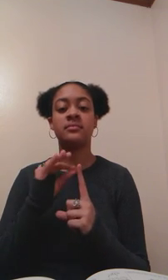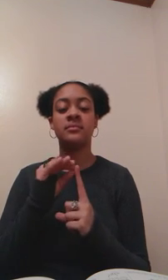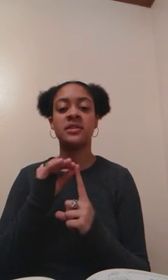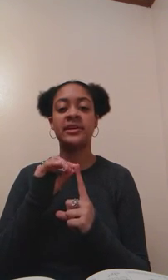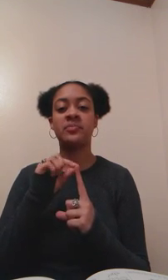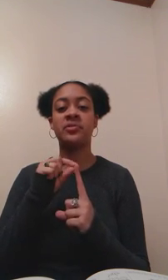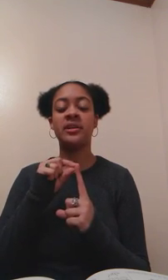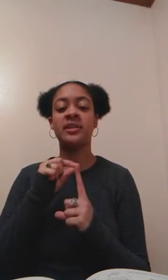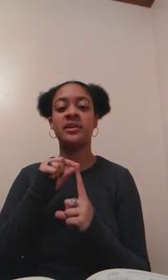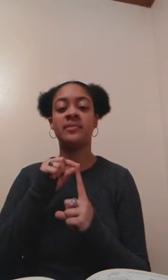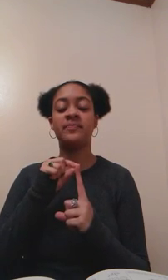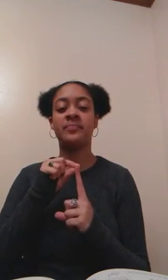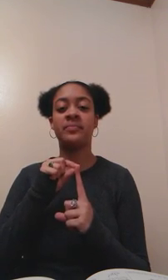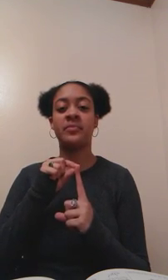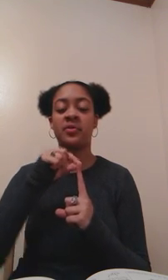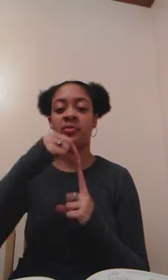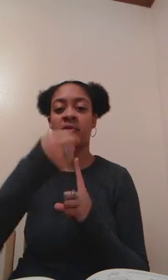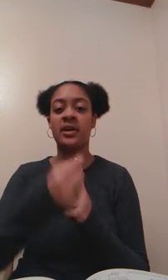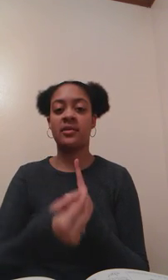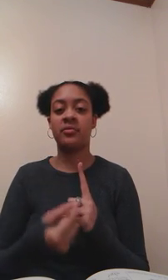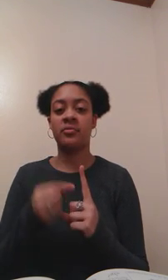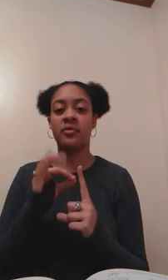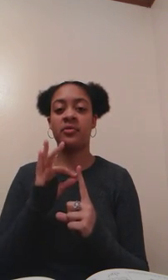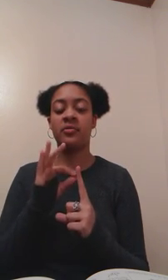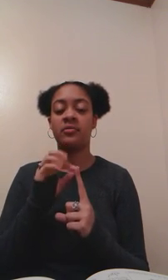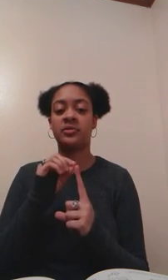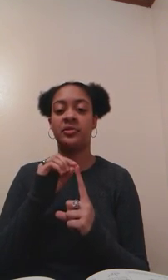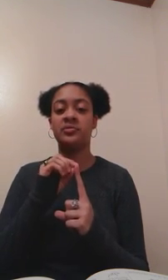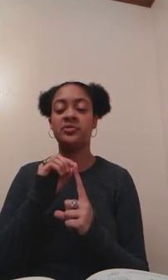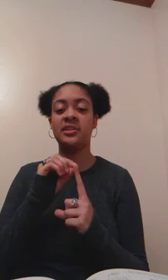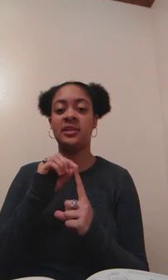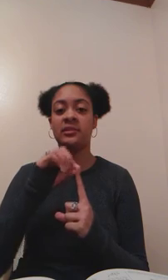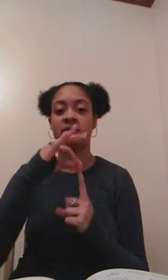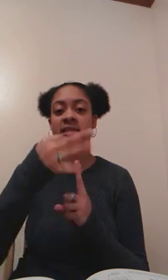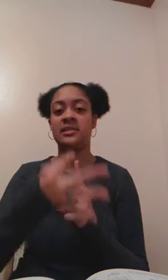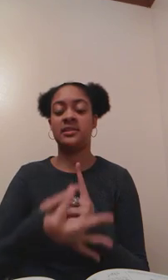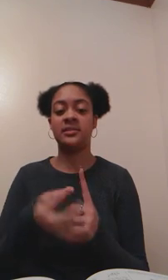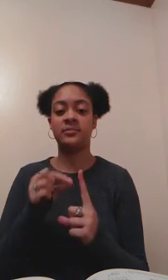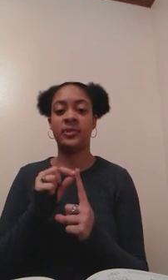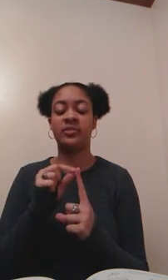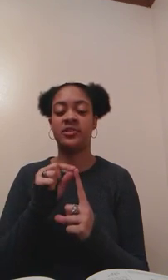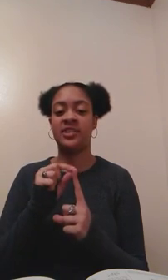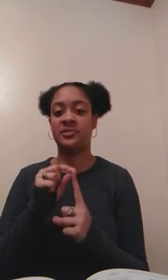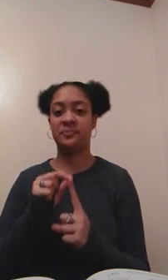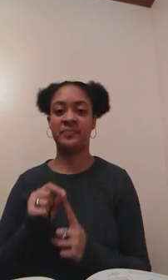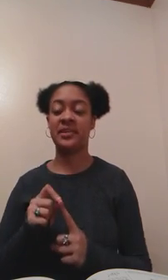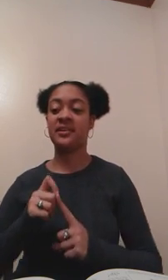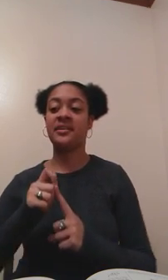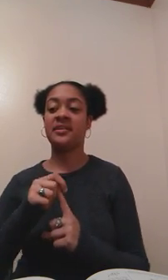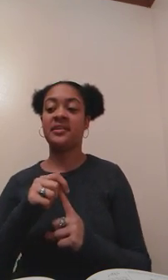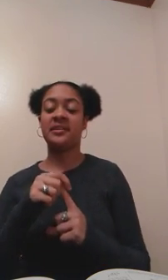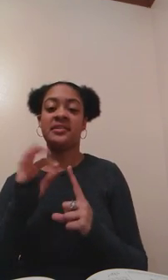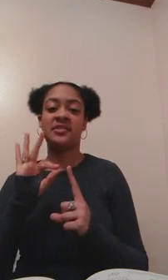It's like you're pulling the thread through the hole, so you're using the needle in this representation.